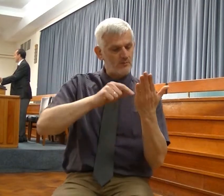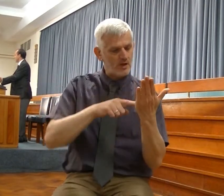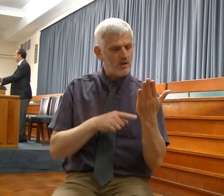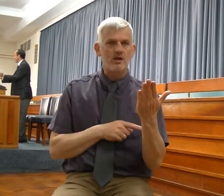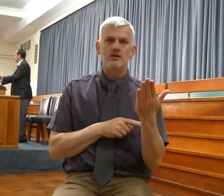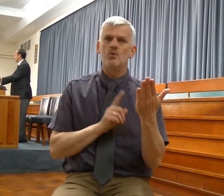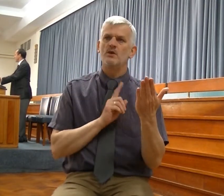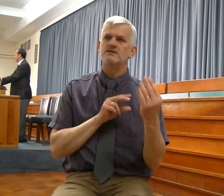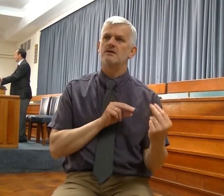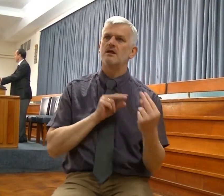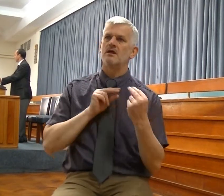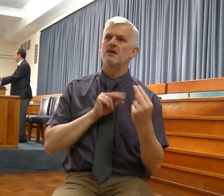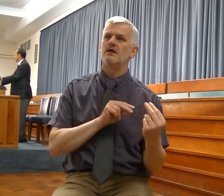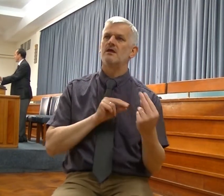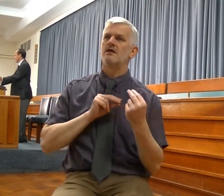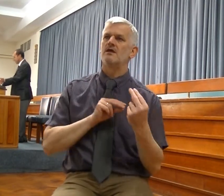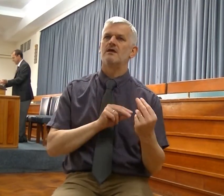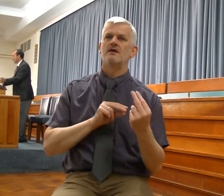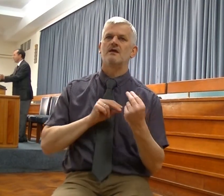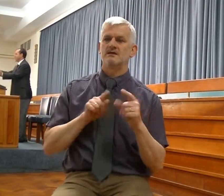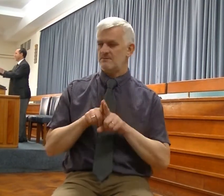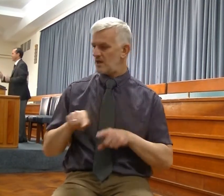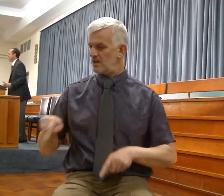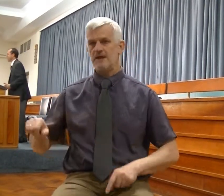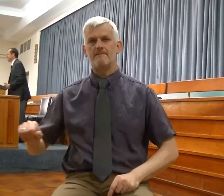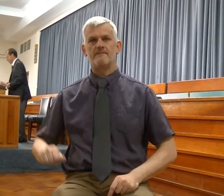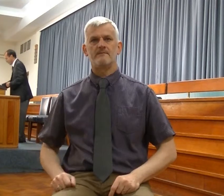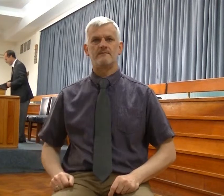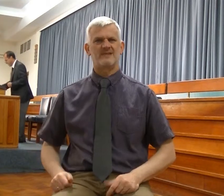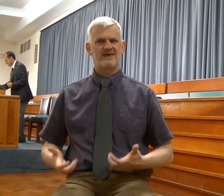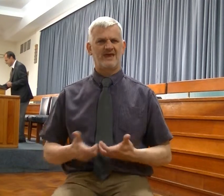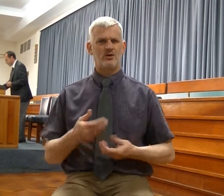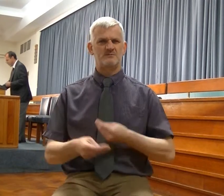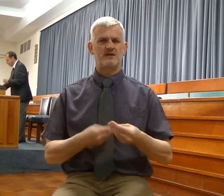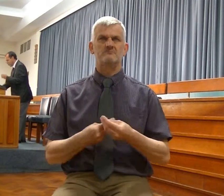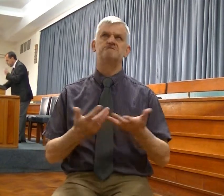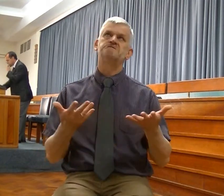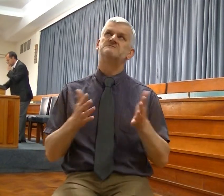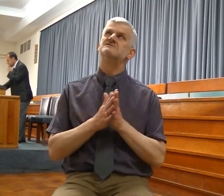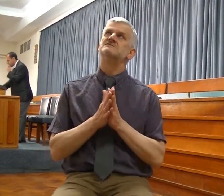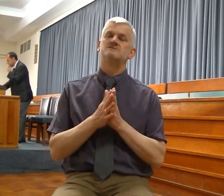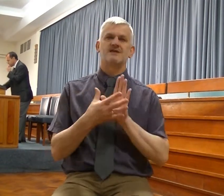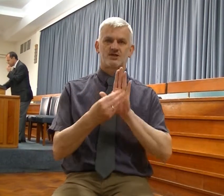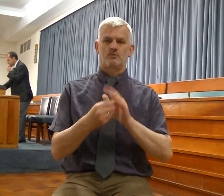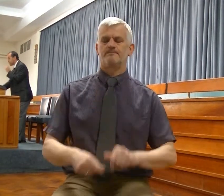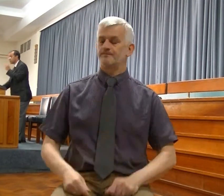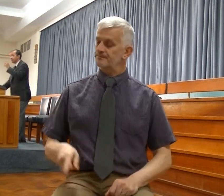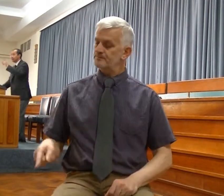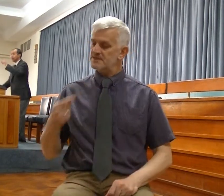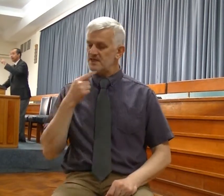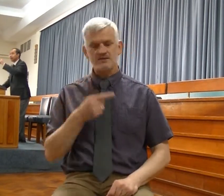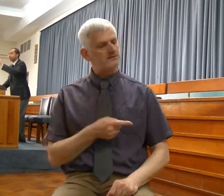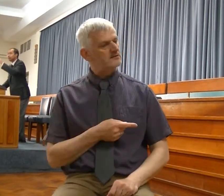And we find this dialogue with this man on the cross of Calvary. Oh, if I can just give you quickly an example. When he said to